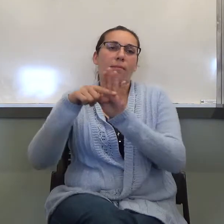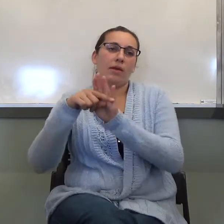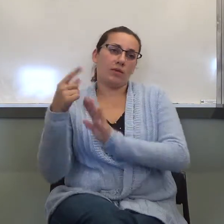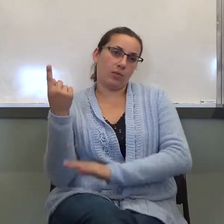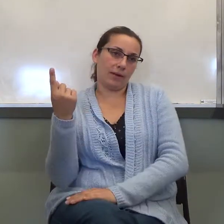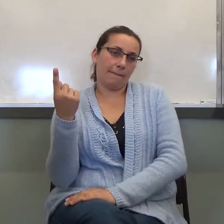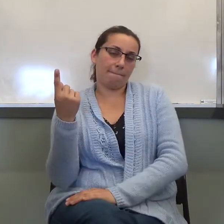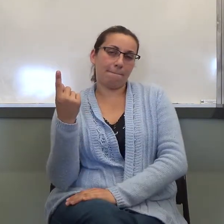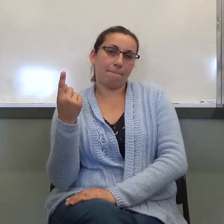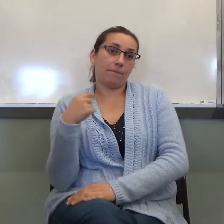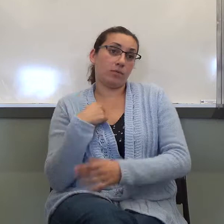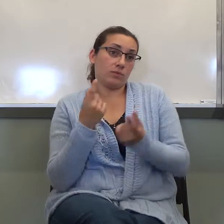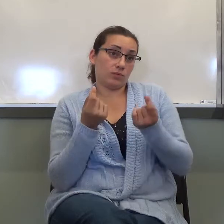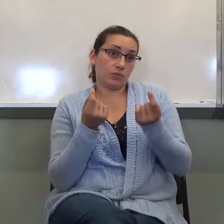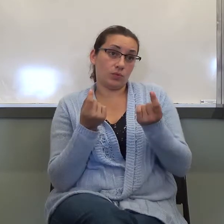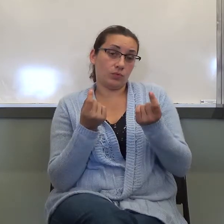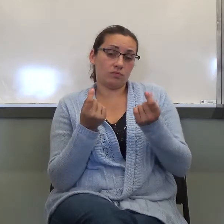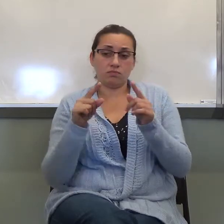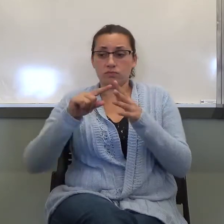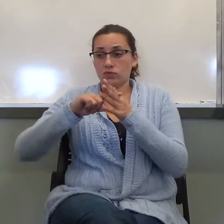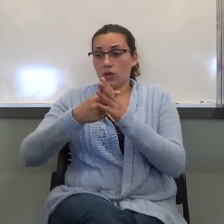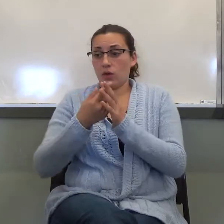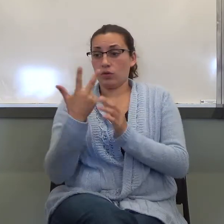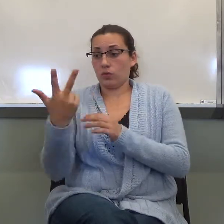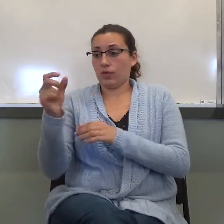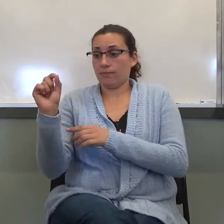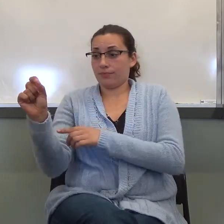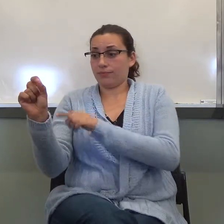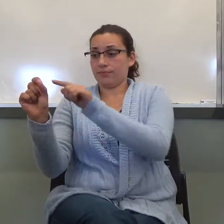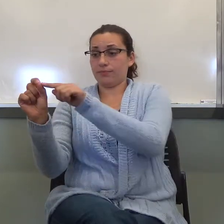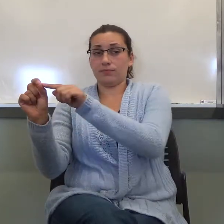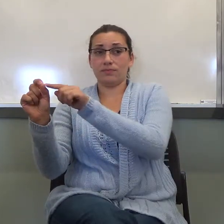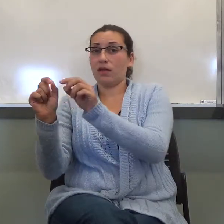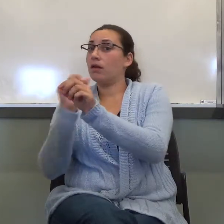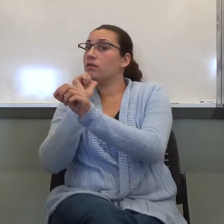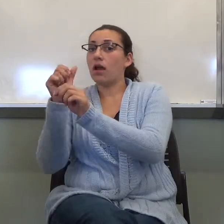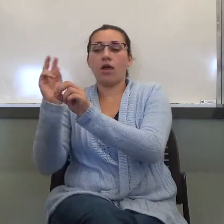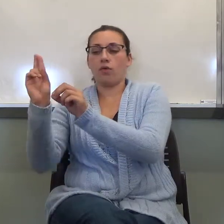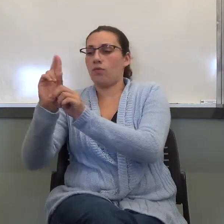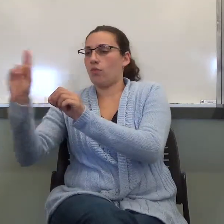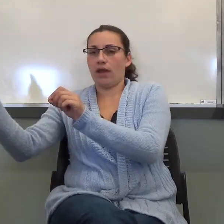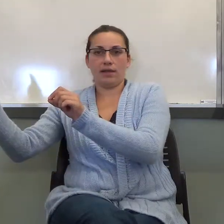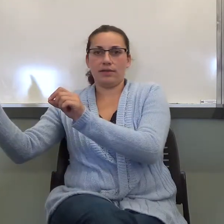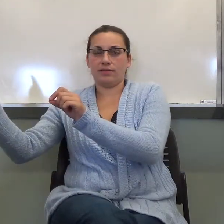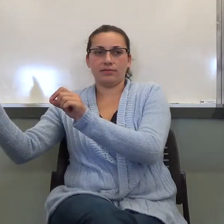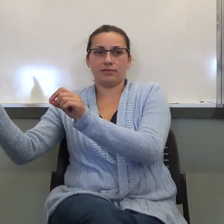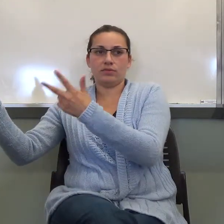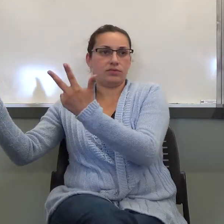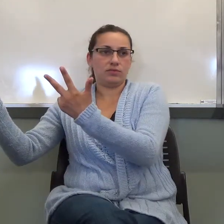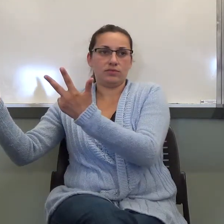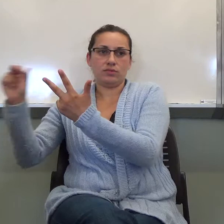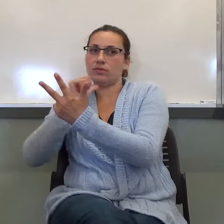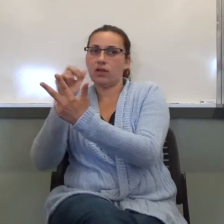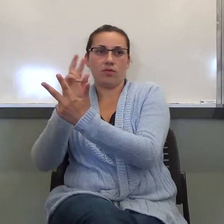The only thing I can do is start at 3, and instead of going to the right to do an increase, the only other direction I have is go to the